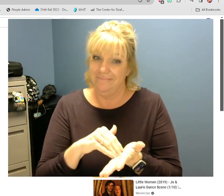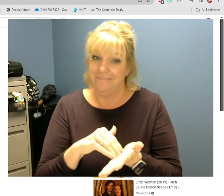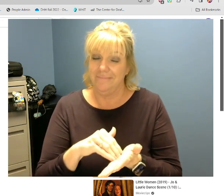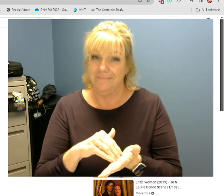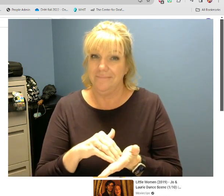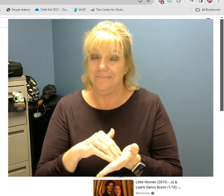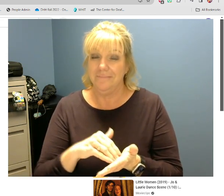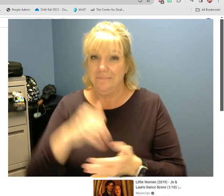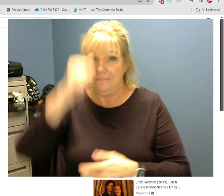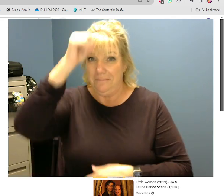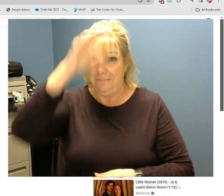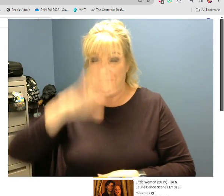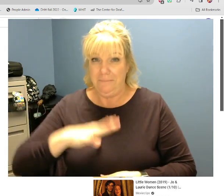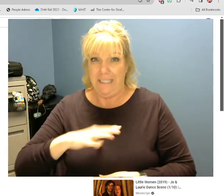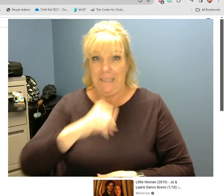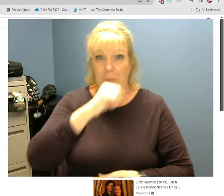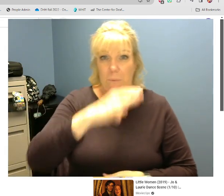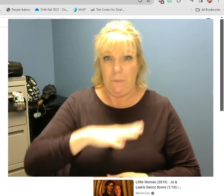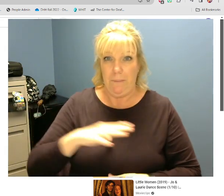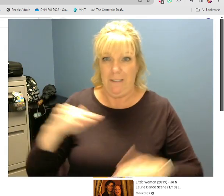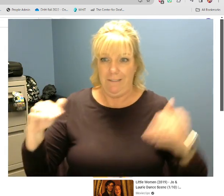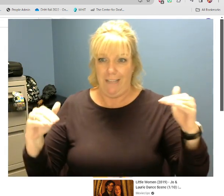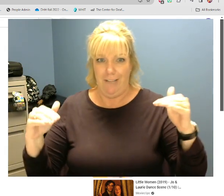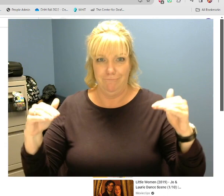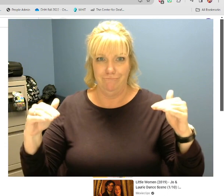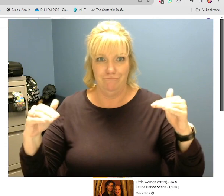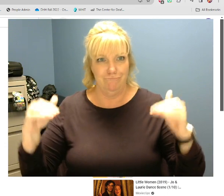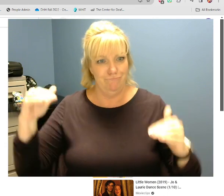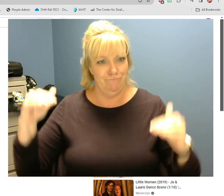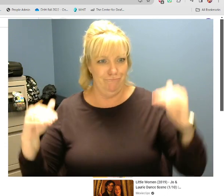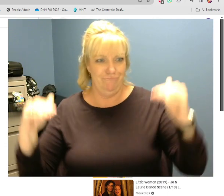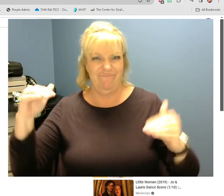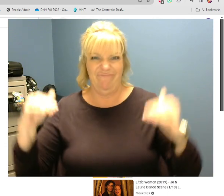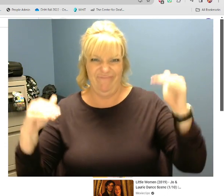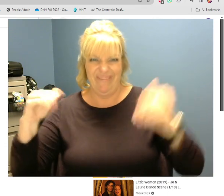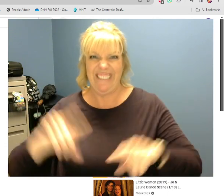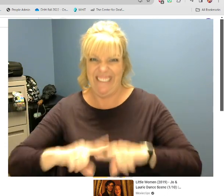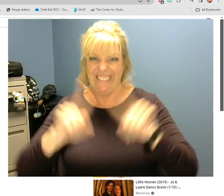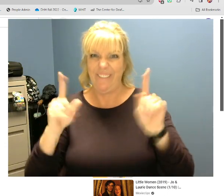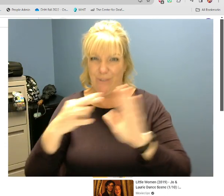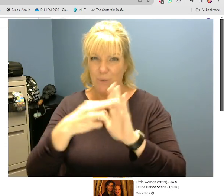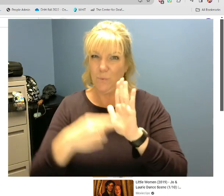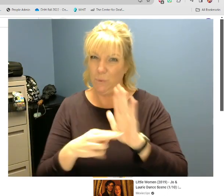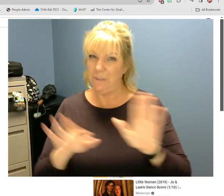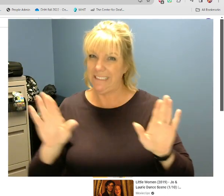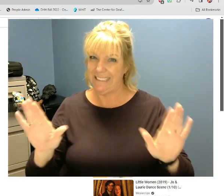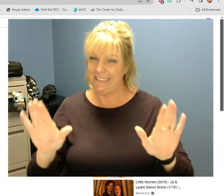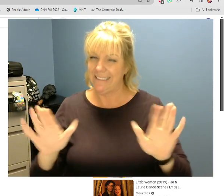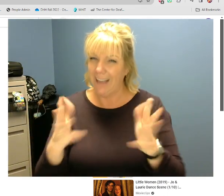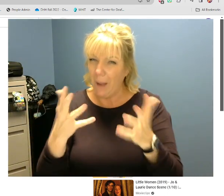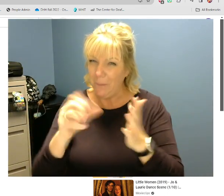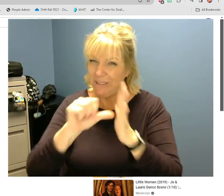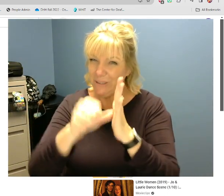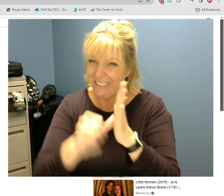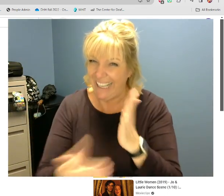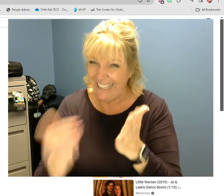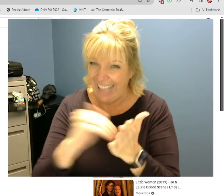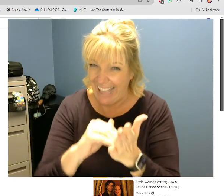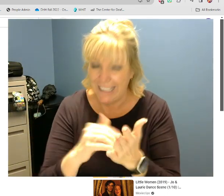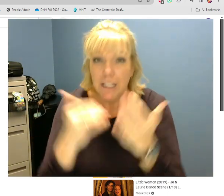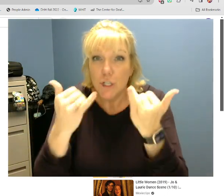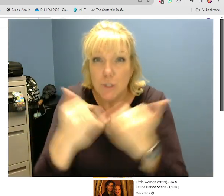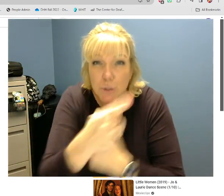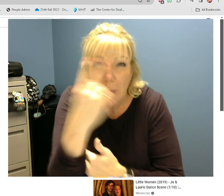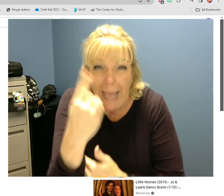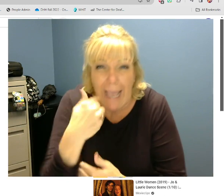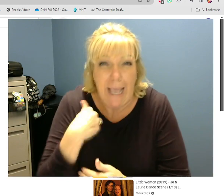treat women workers differently from men workers. Let me repeat that again though. That seemed as like a